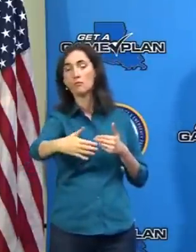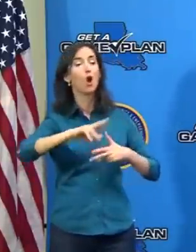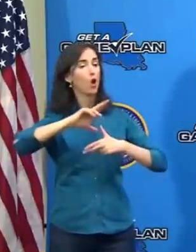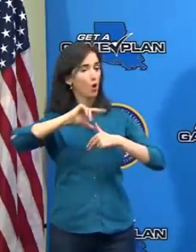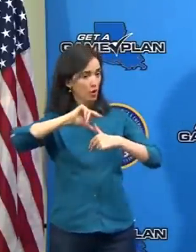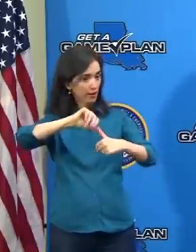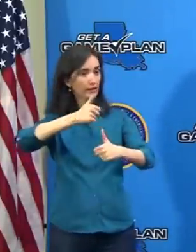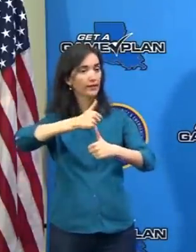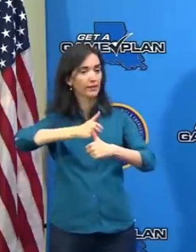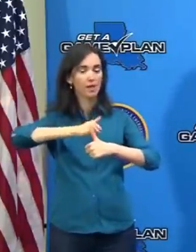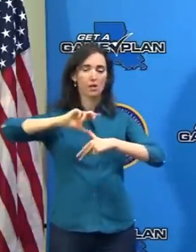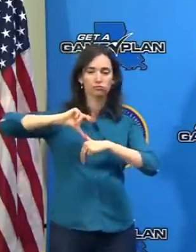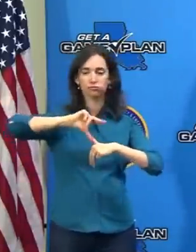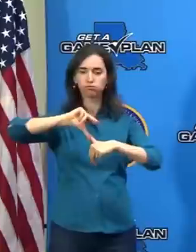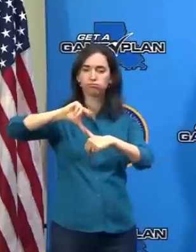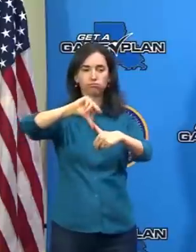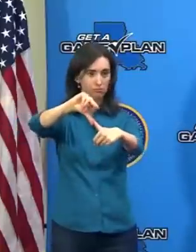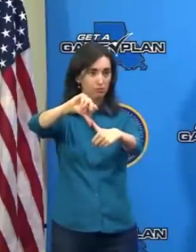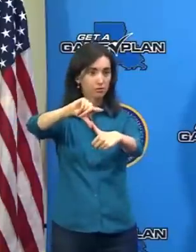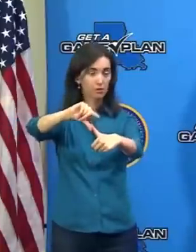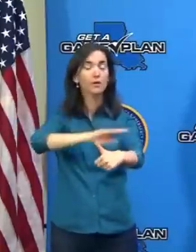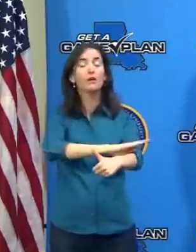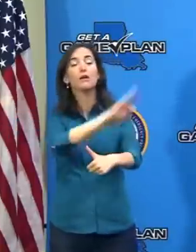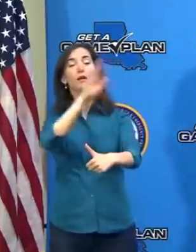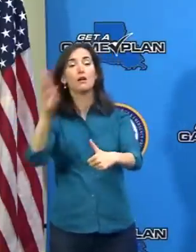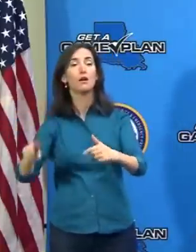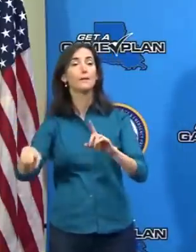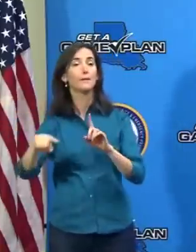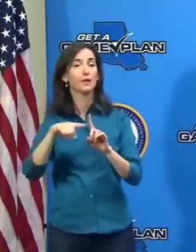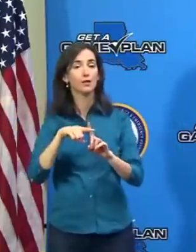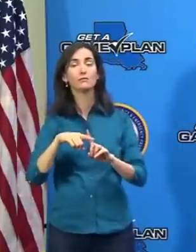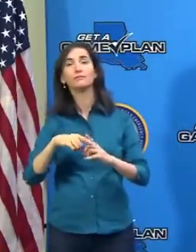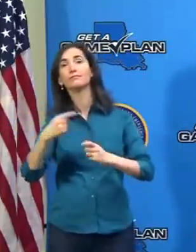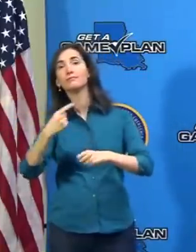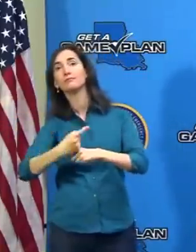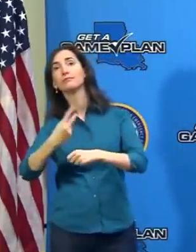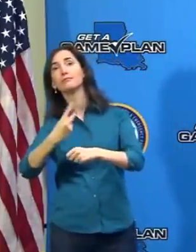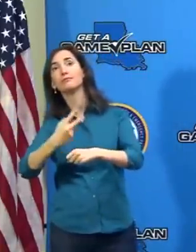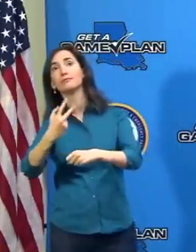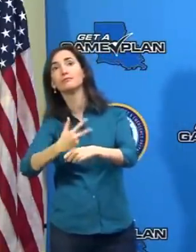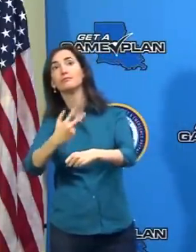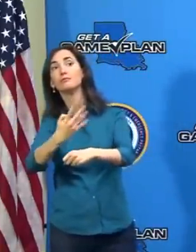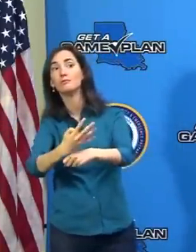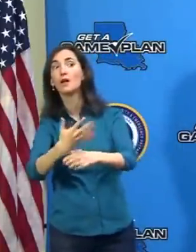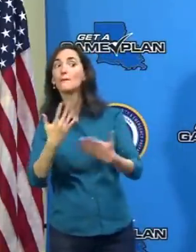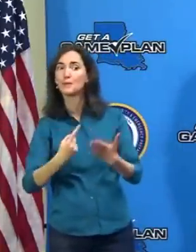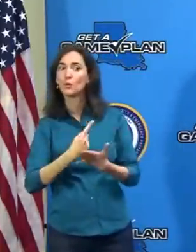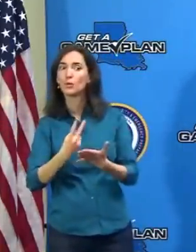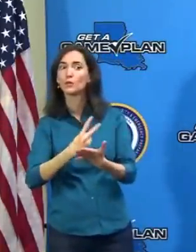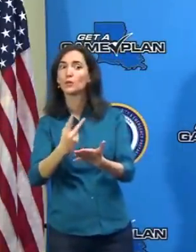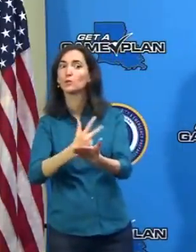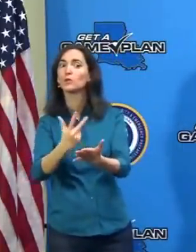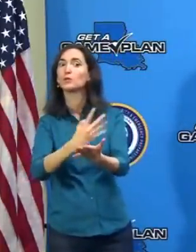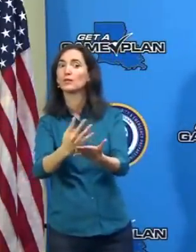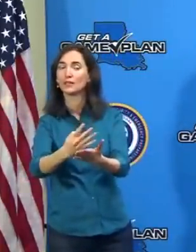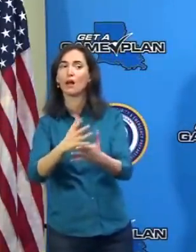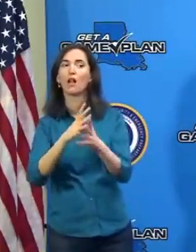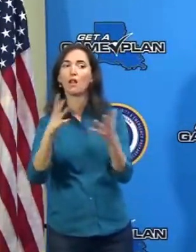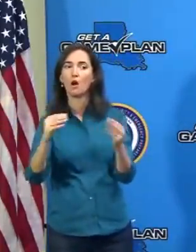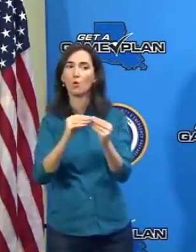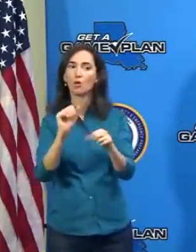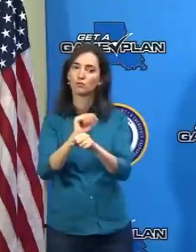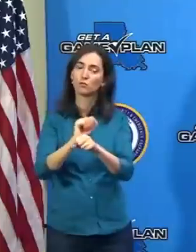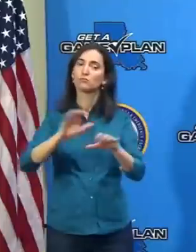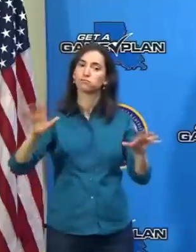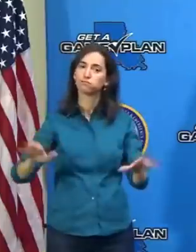our state, but also in the days and likely the weeks to come. So we're asking